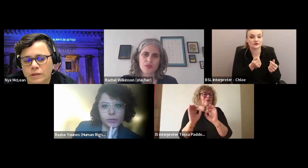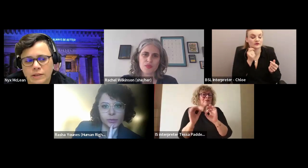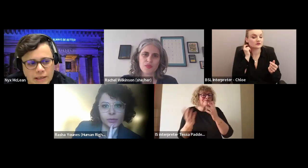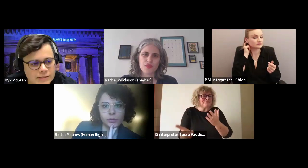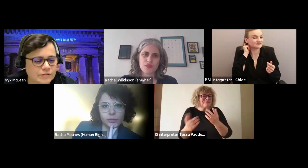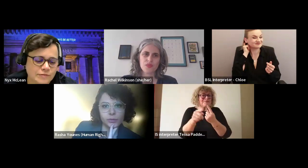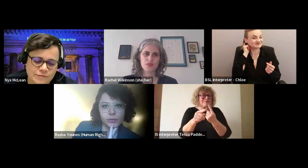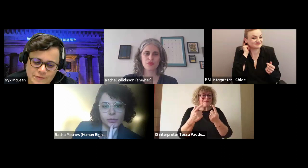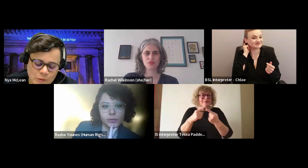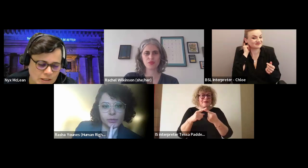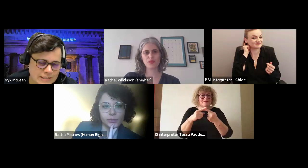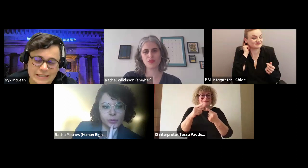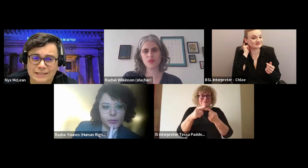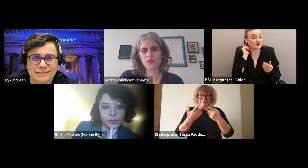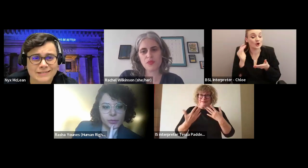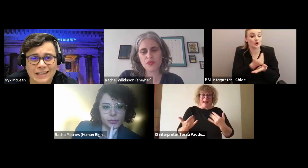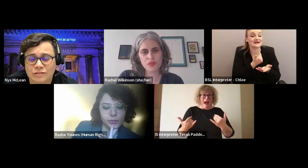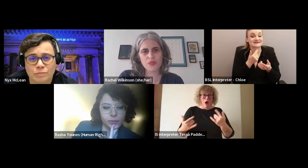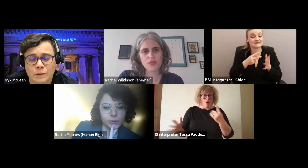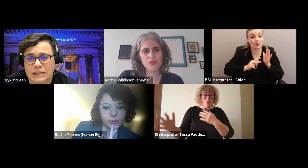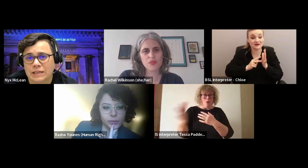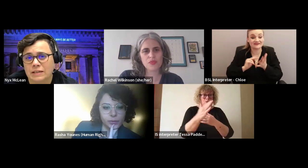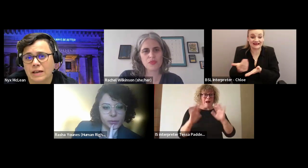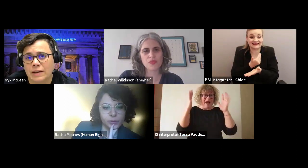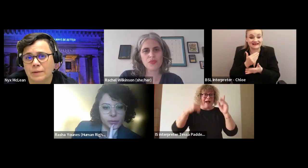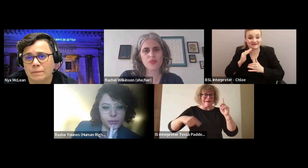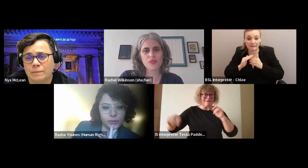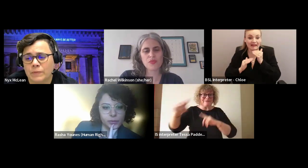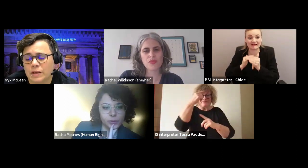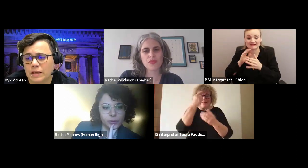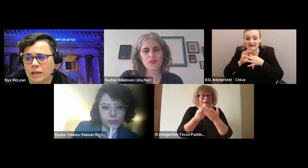So collective organizing, collective building,